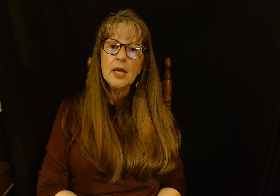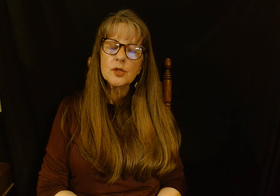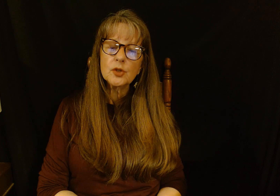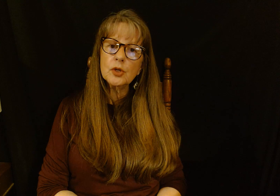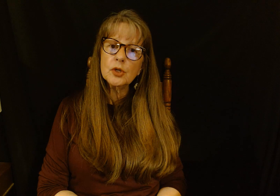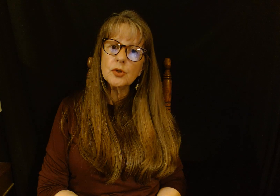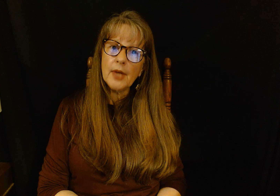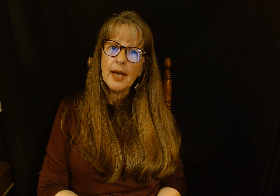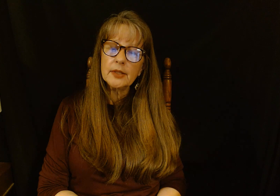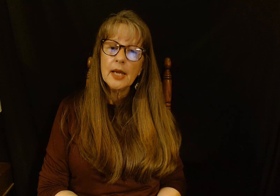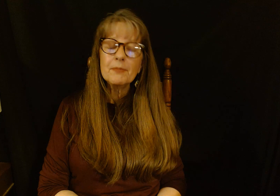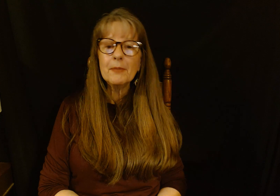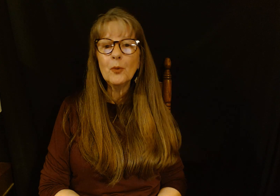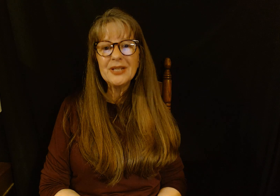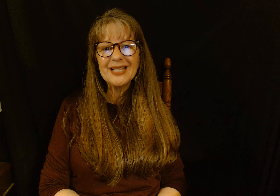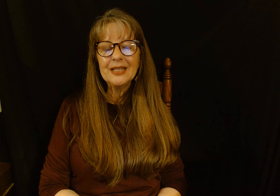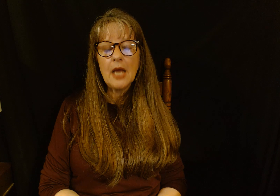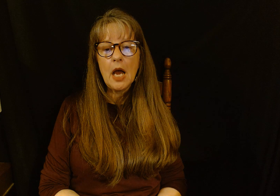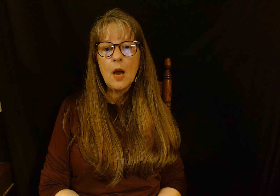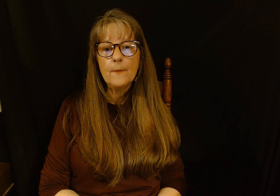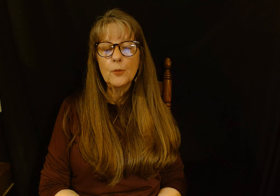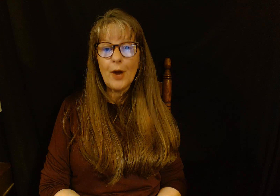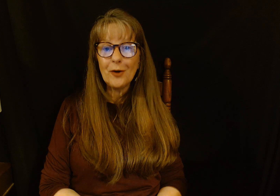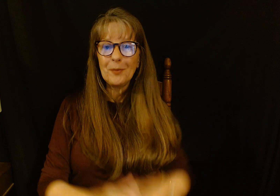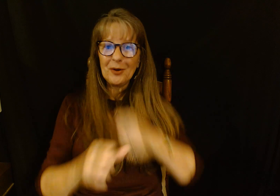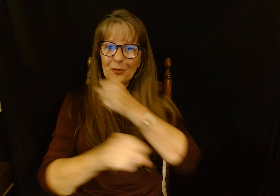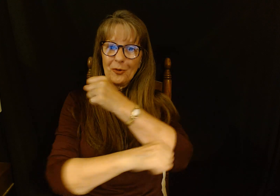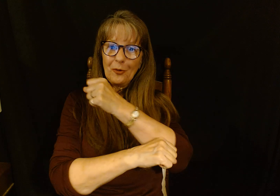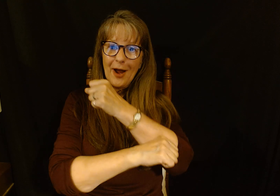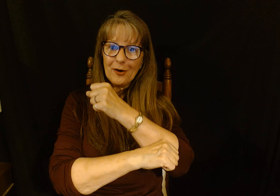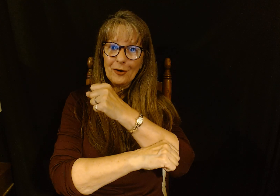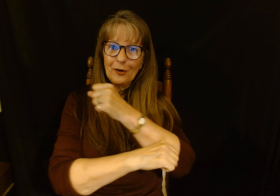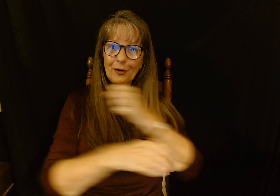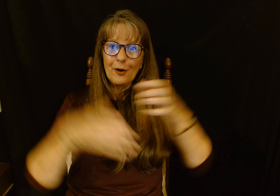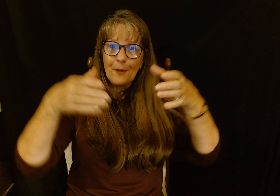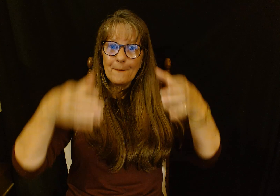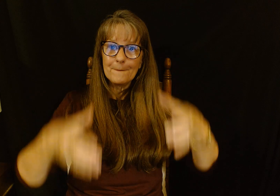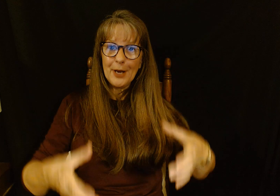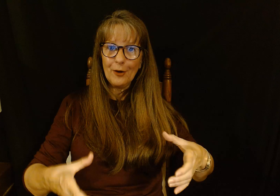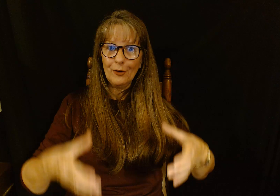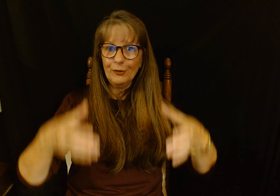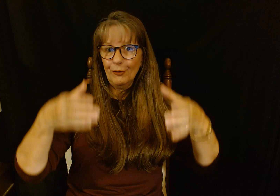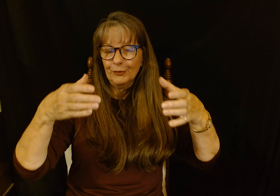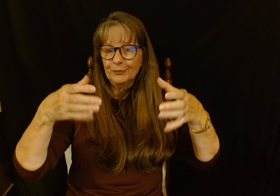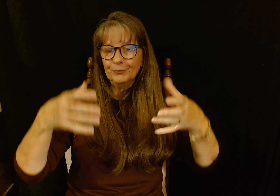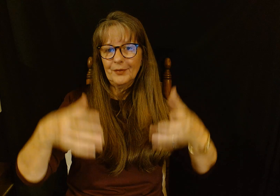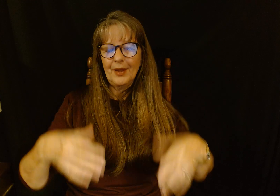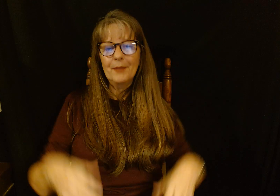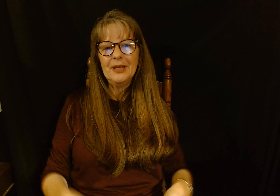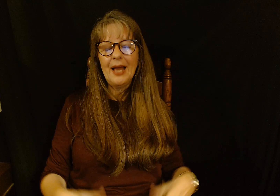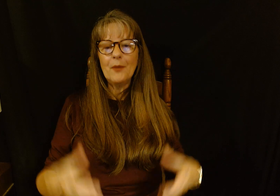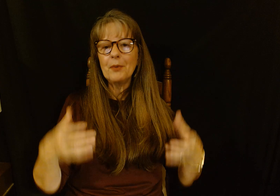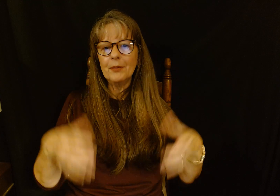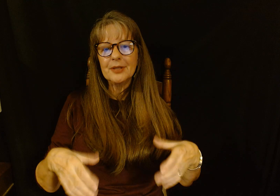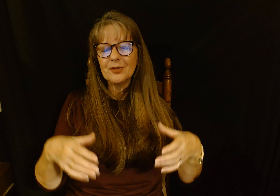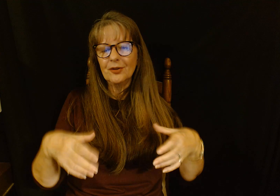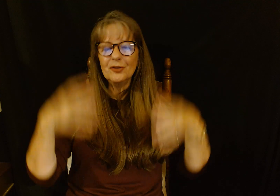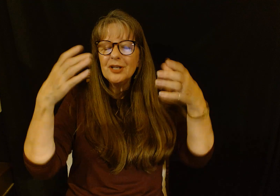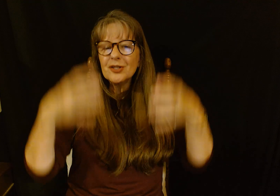you can do that. Remember we did Cracker Barrel. Cracker Barrel. I mean, I would probably you need to start at